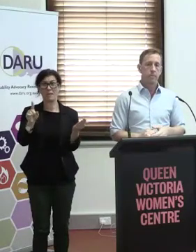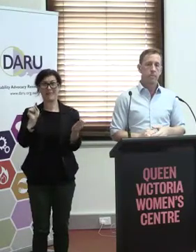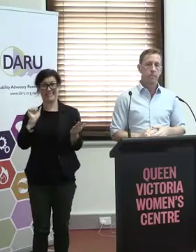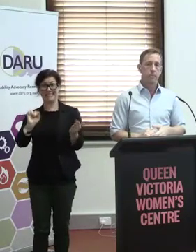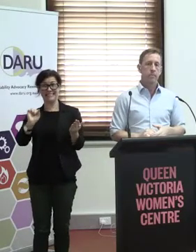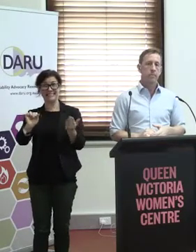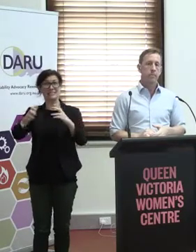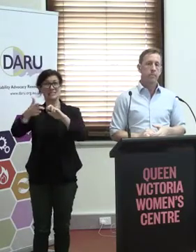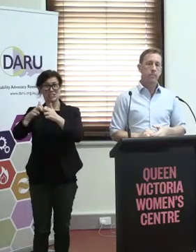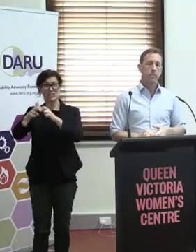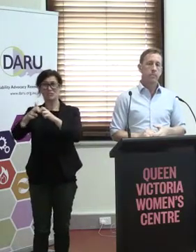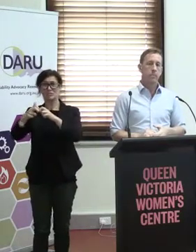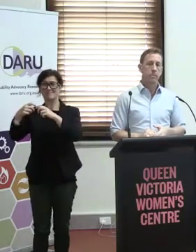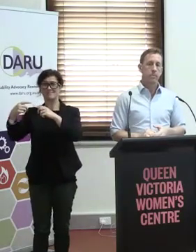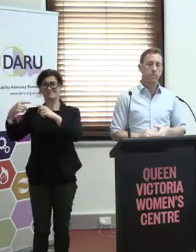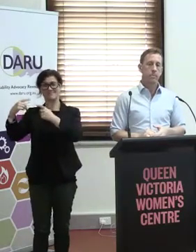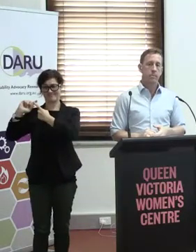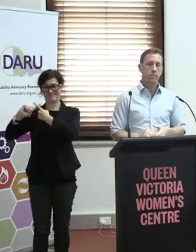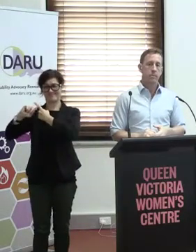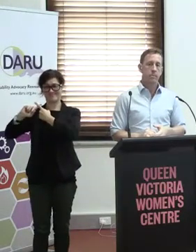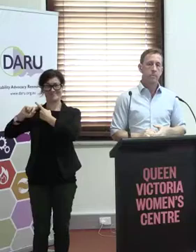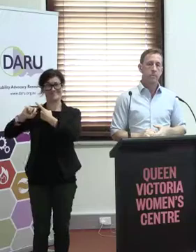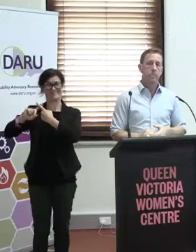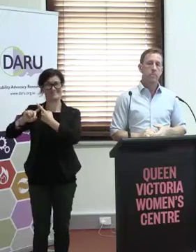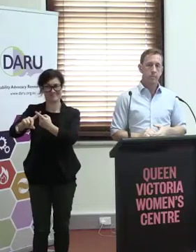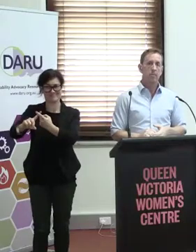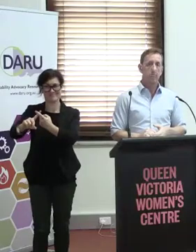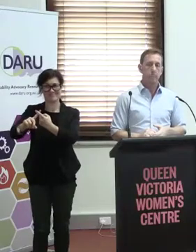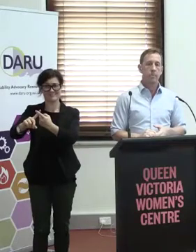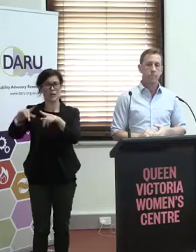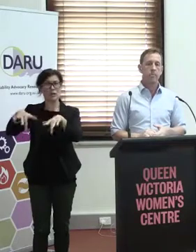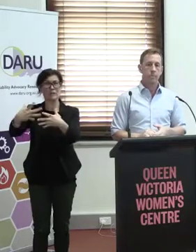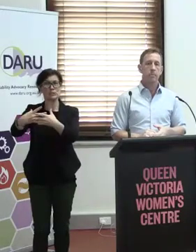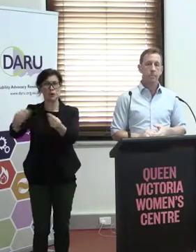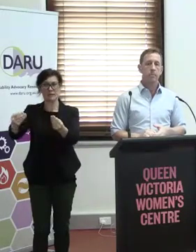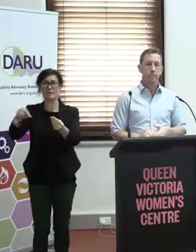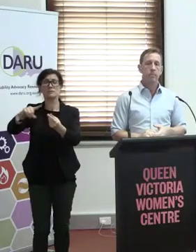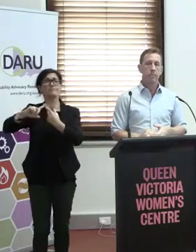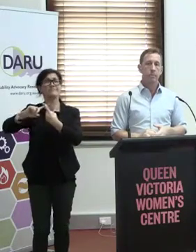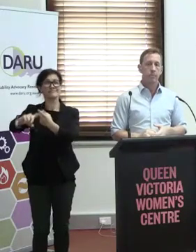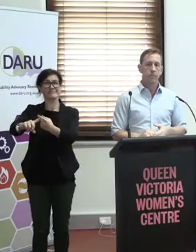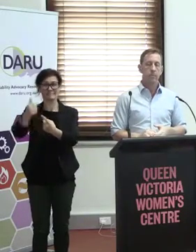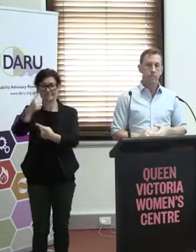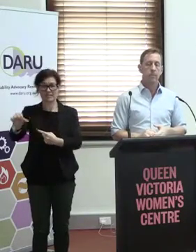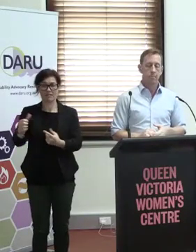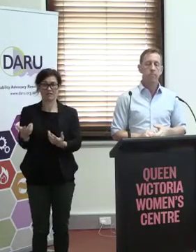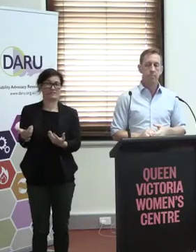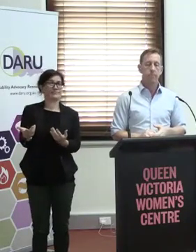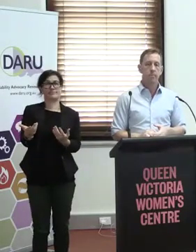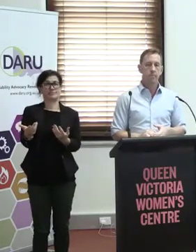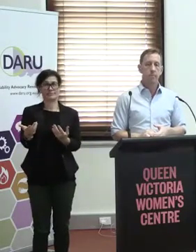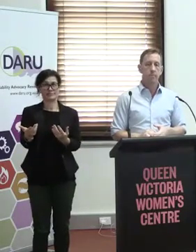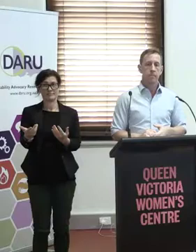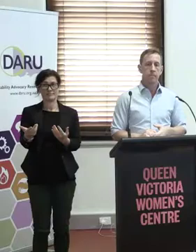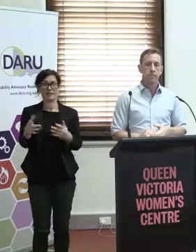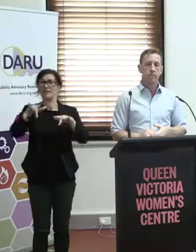on for, been reported in the last quarter, and it's still going on to this quarter.